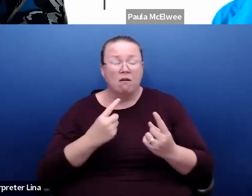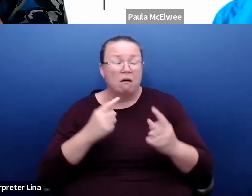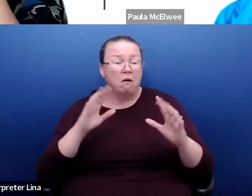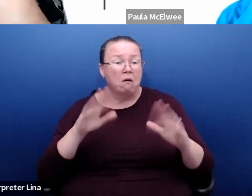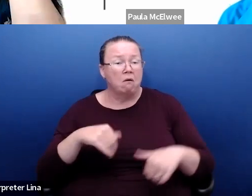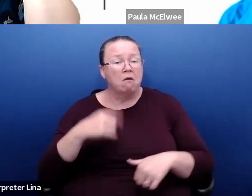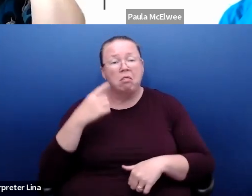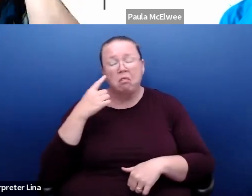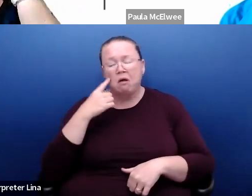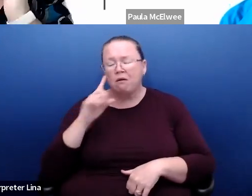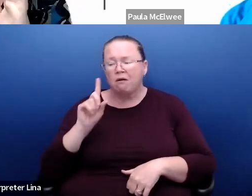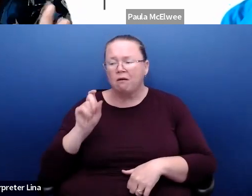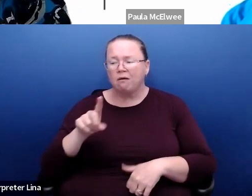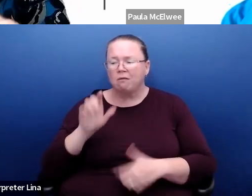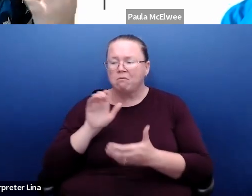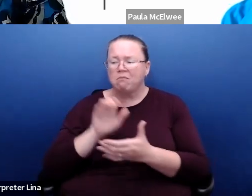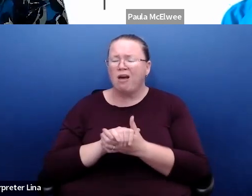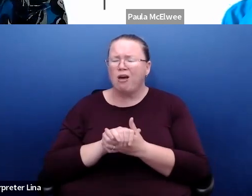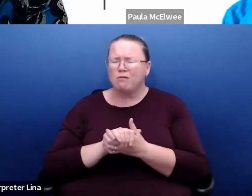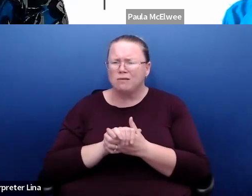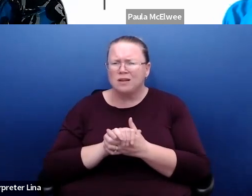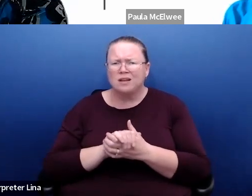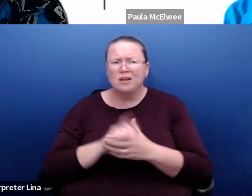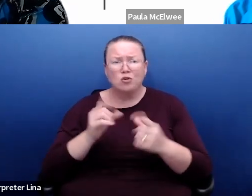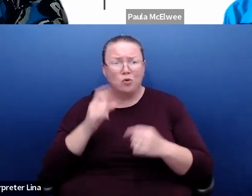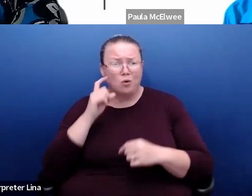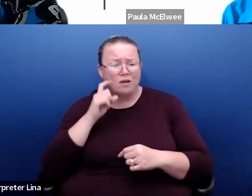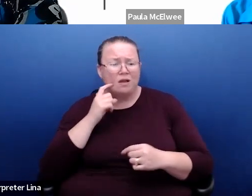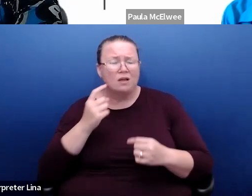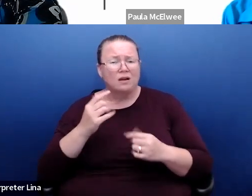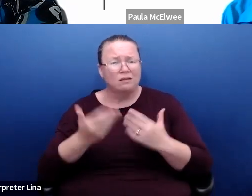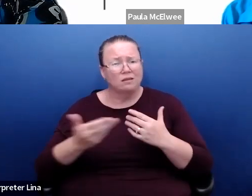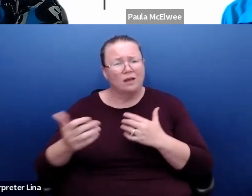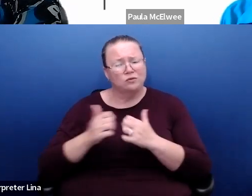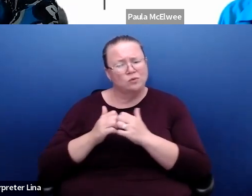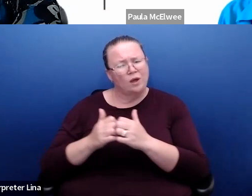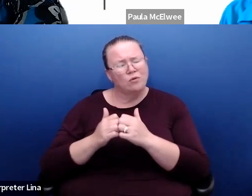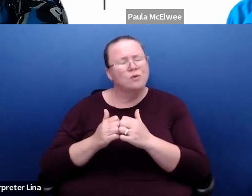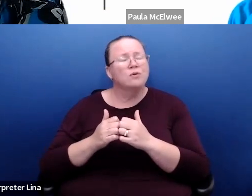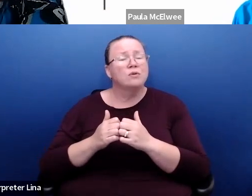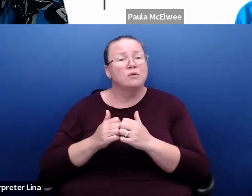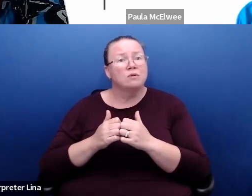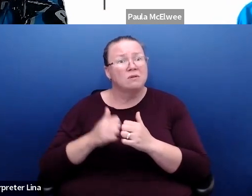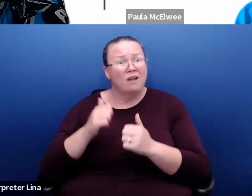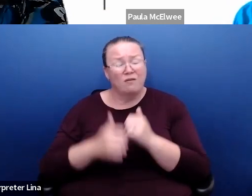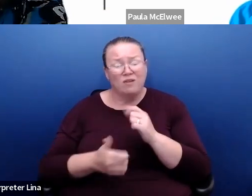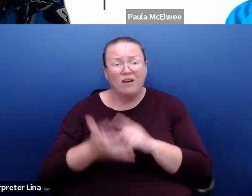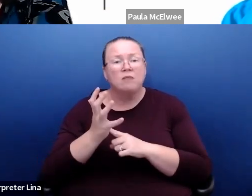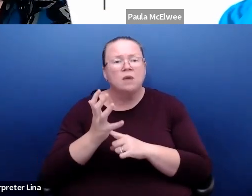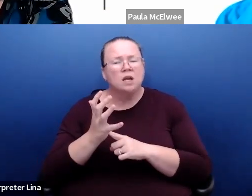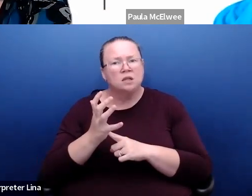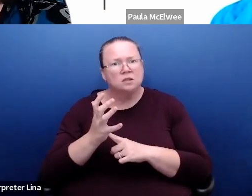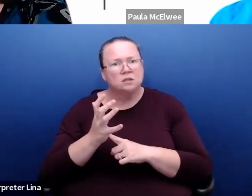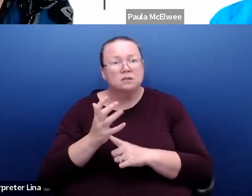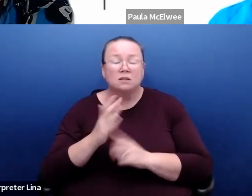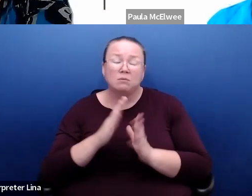you know, ask them to marry him, ask them to do very sexual things with him, about every 5 minutes. So I got really good